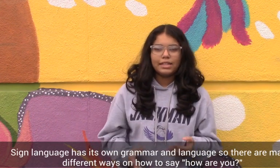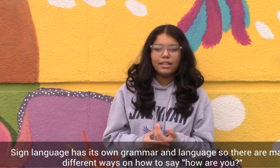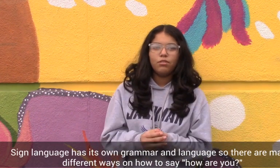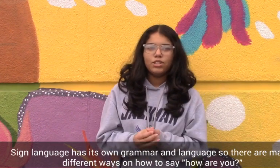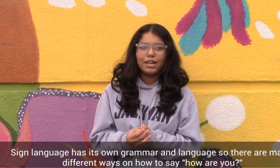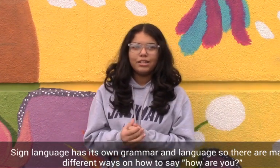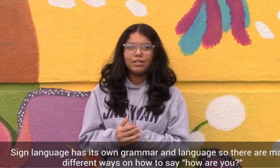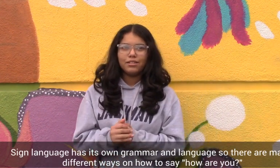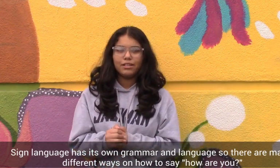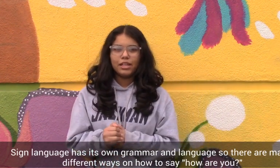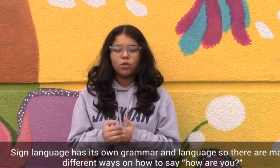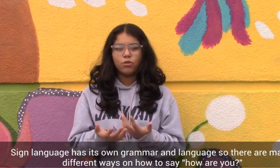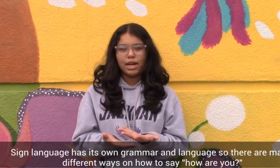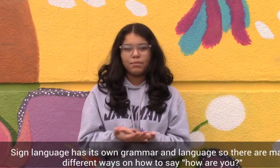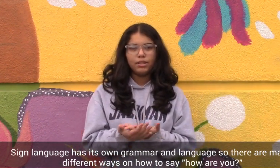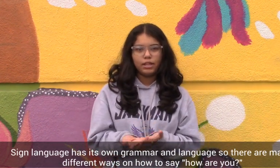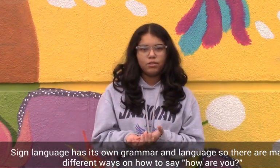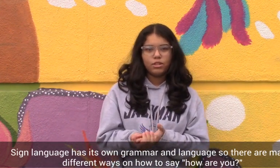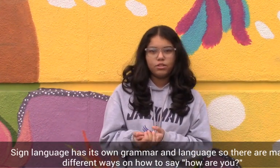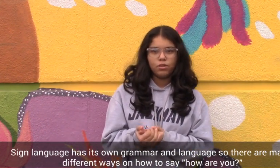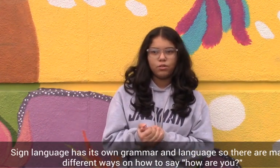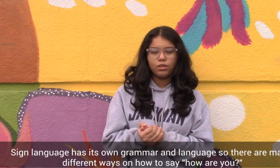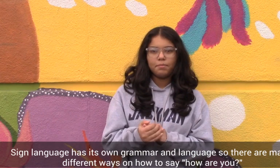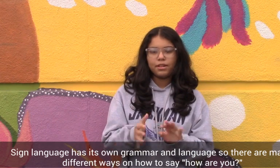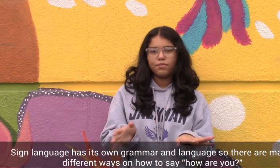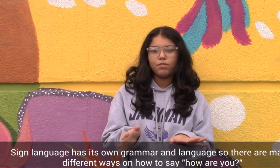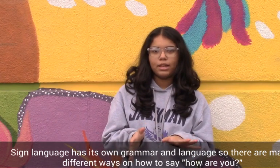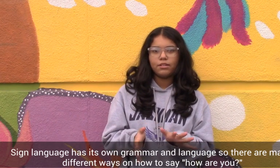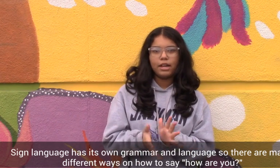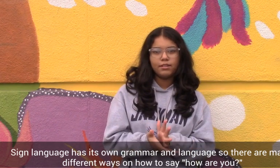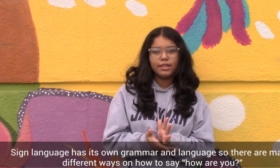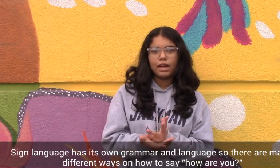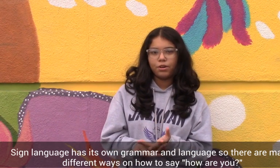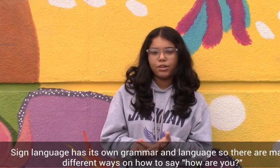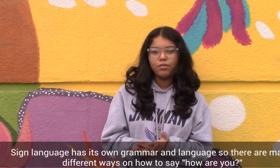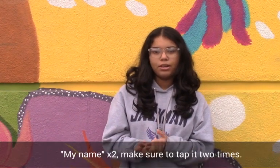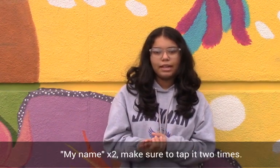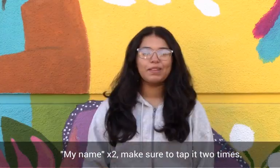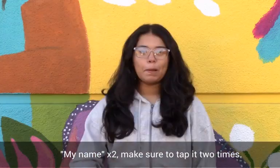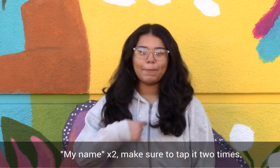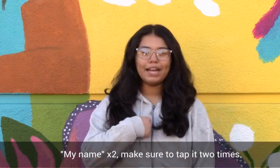Sign language has its own grammar and language, so there are many different ways on how to say how are you. My